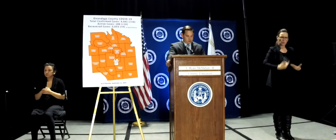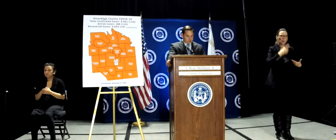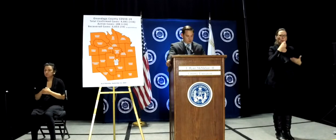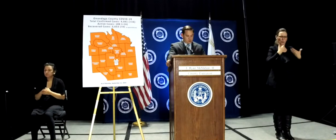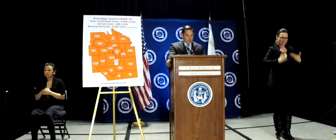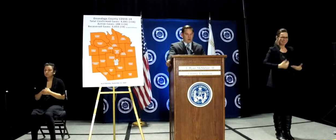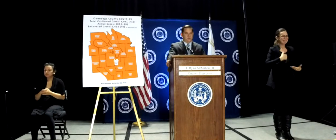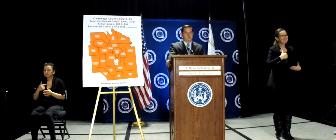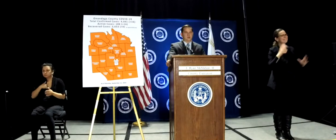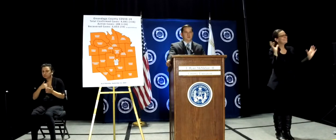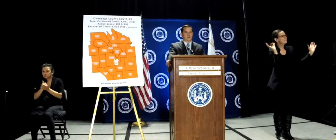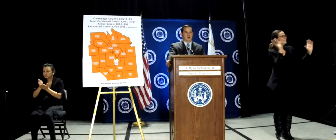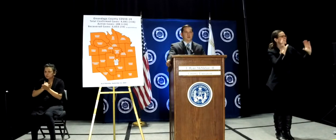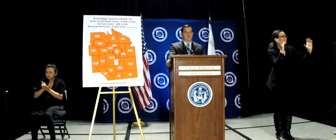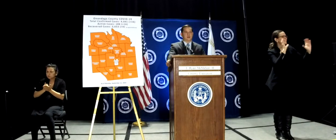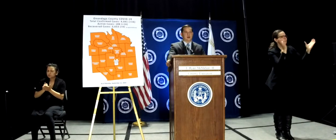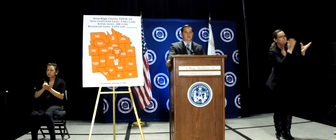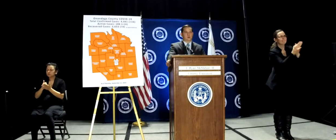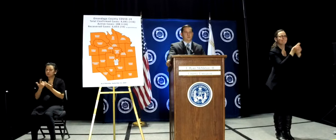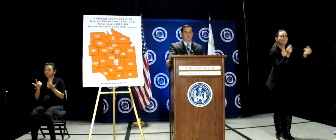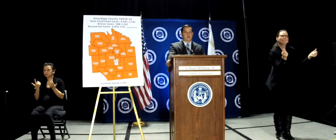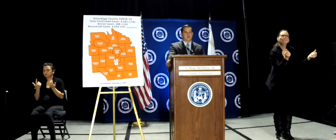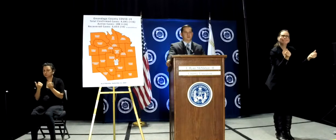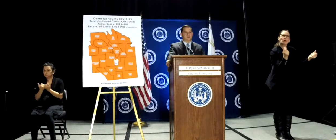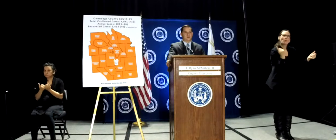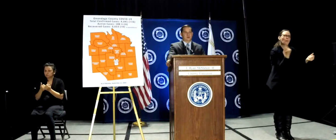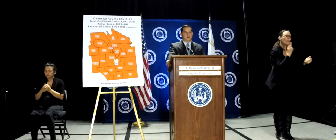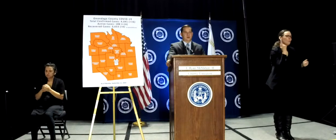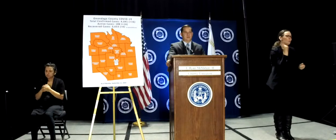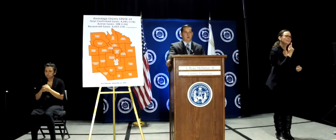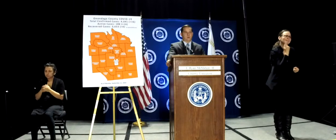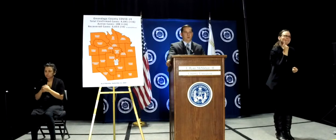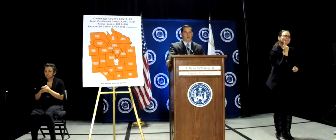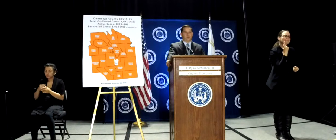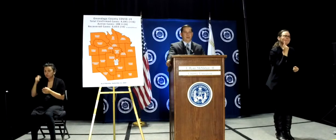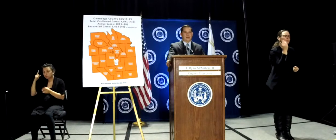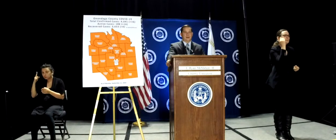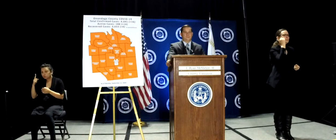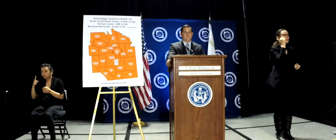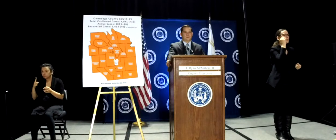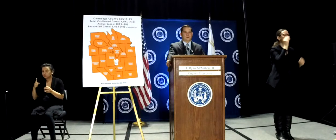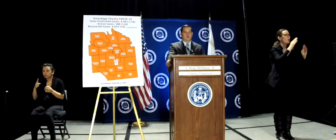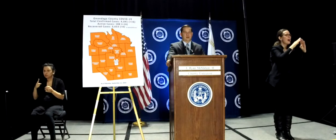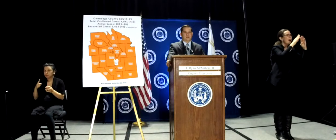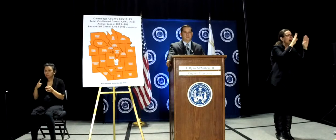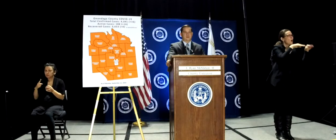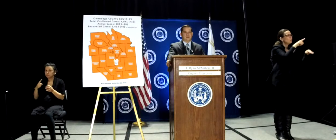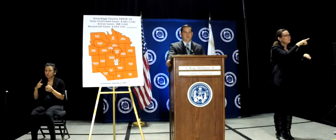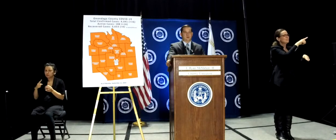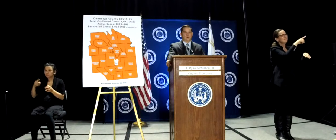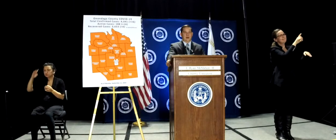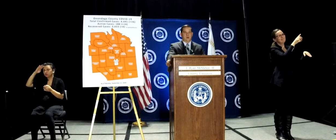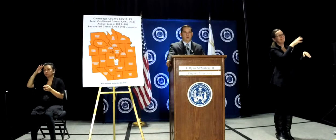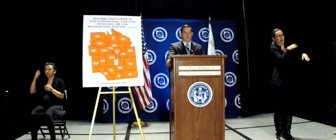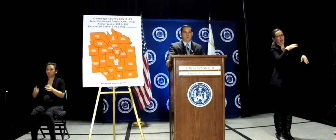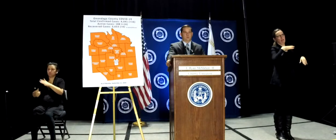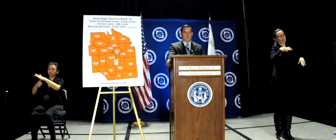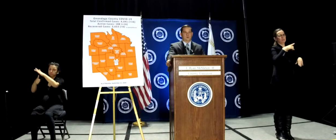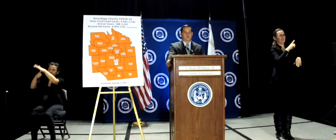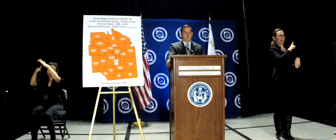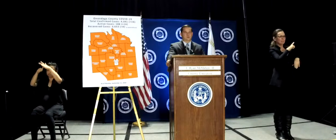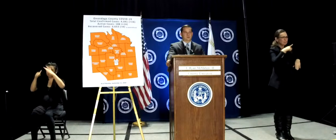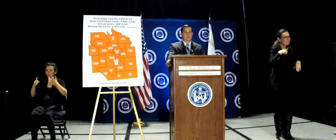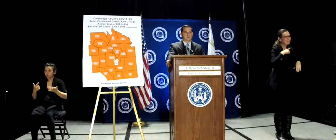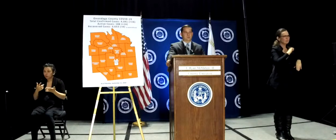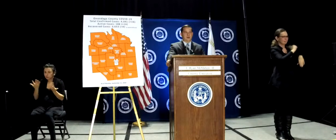Recently, the Problem Solvers Caucus in the House of Representatives came out with their own plan, trying to find middle ground with the